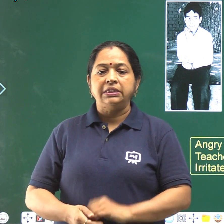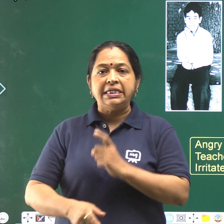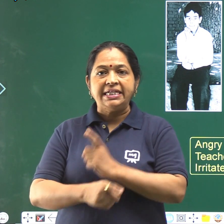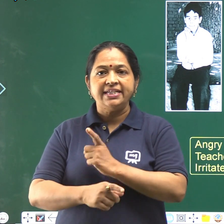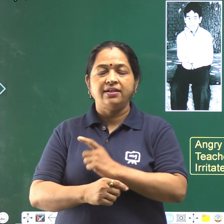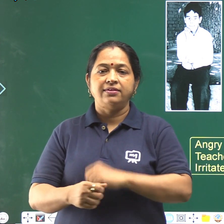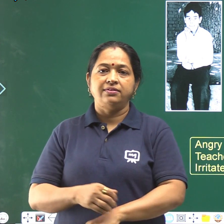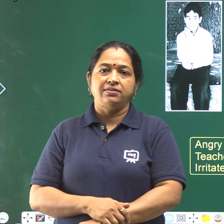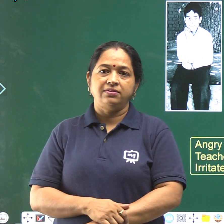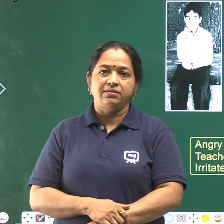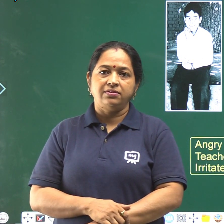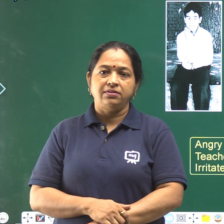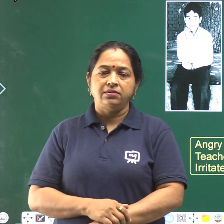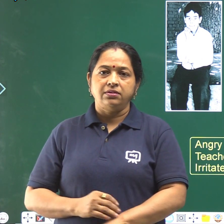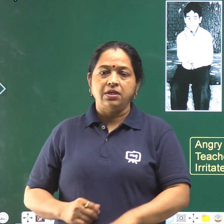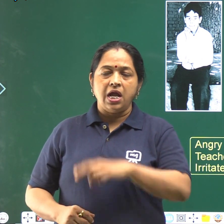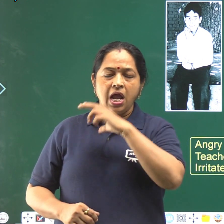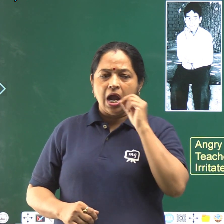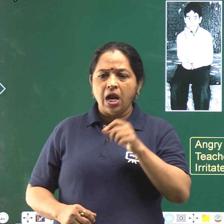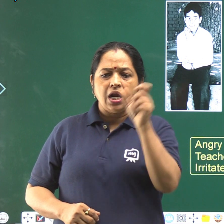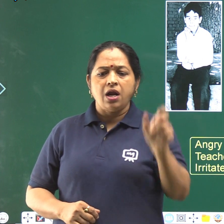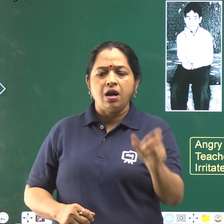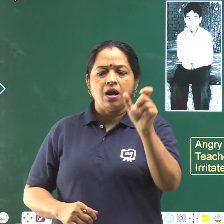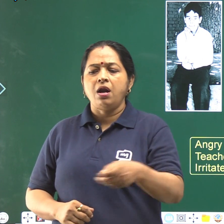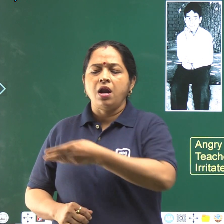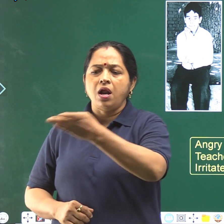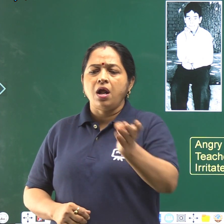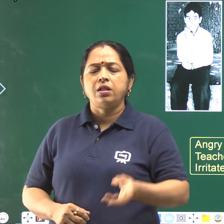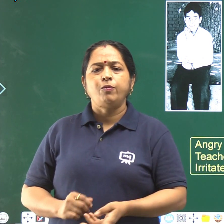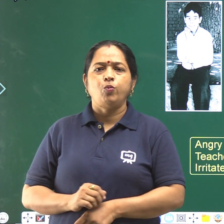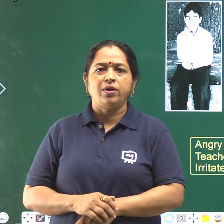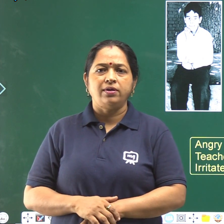teachers and other people